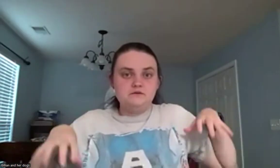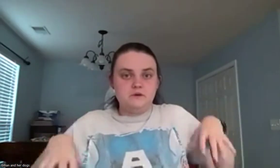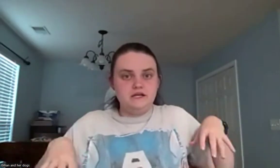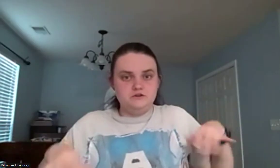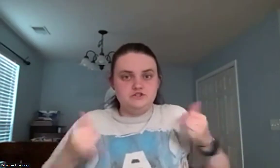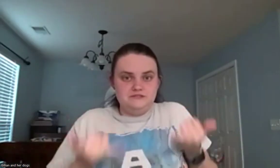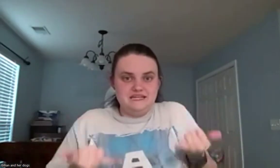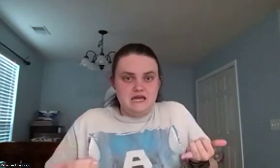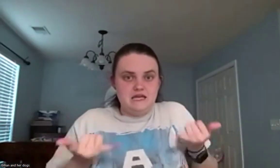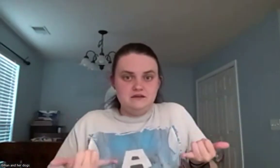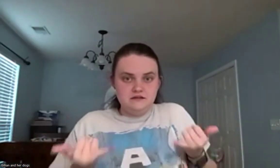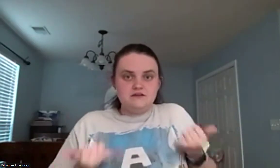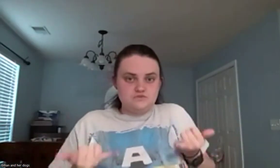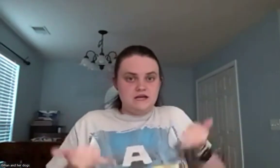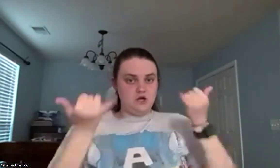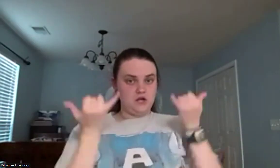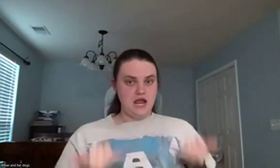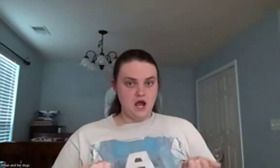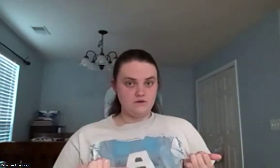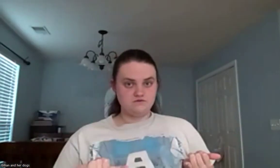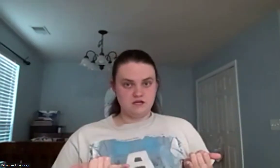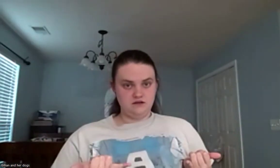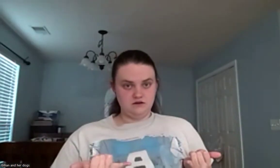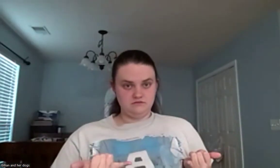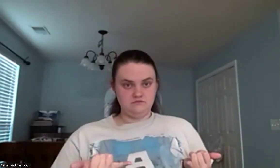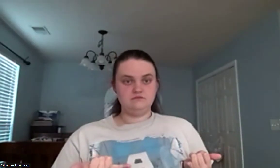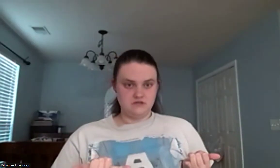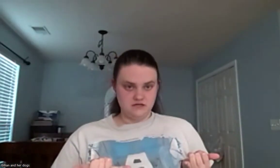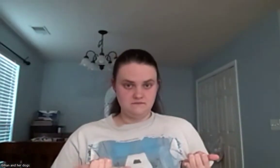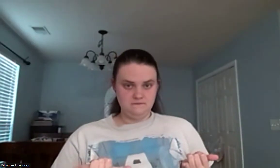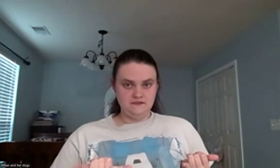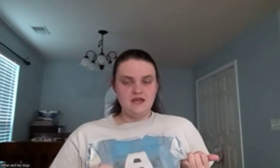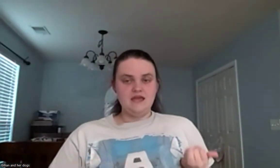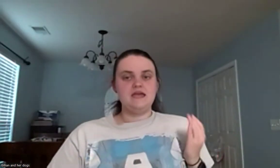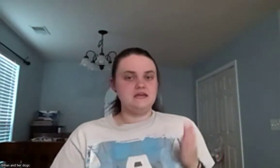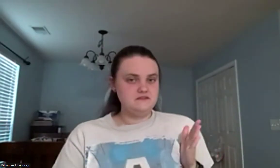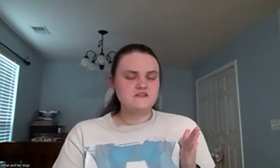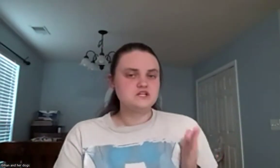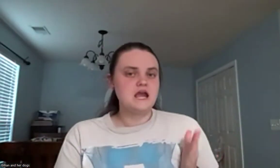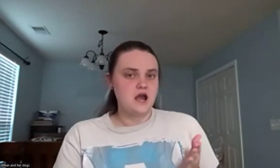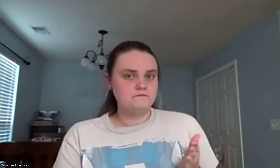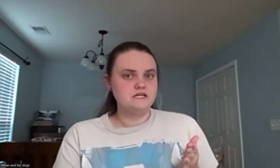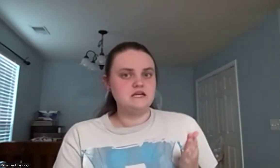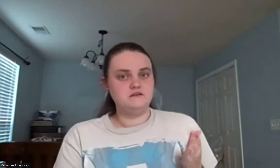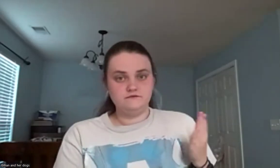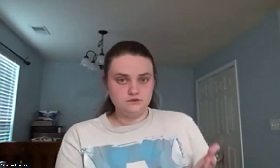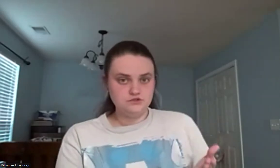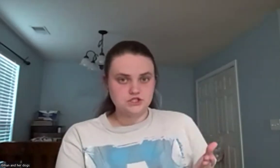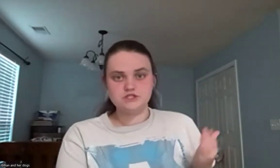right here. So today is right here. Now is right here. Okay. anything that's going to happen in the future,